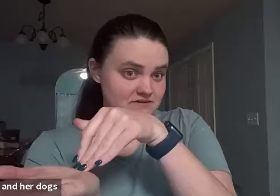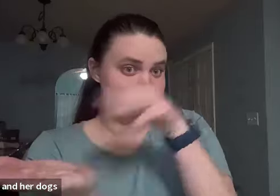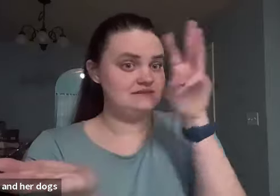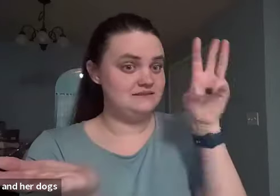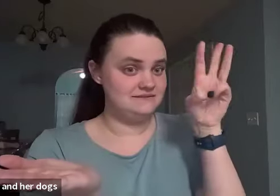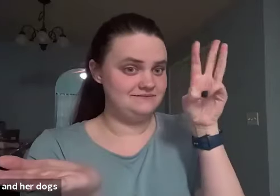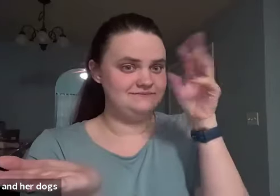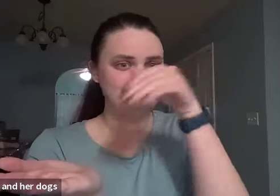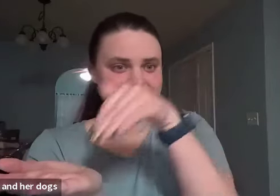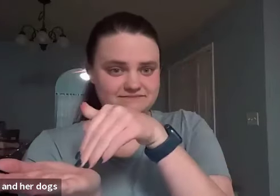6,000.